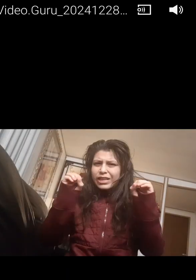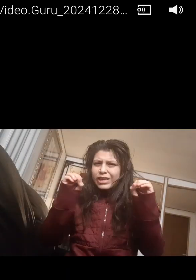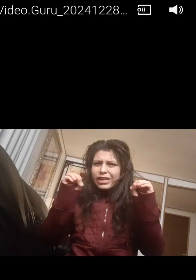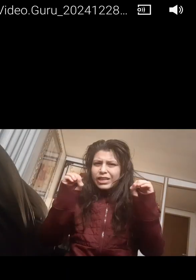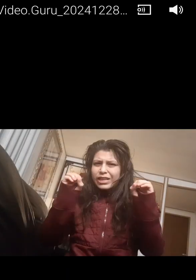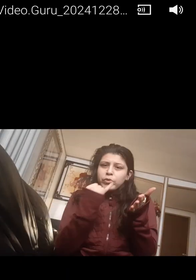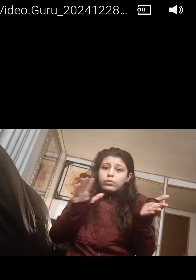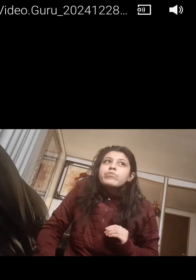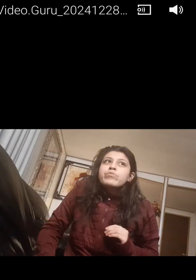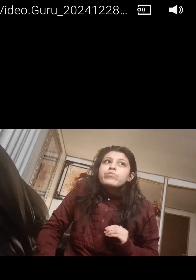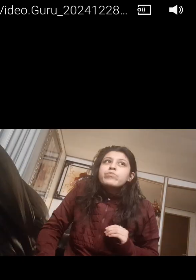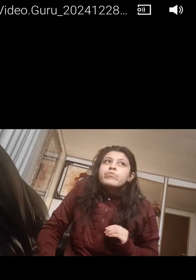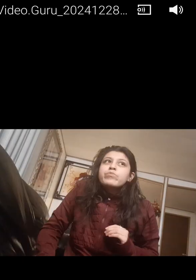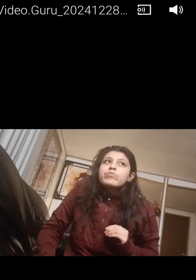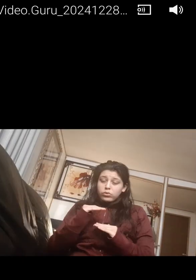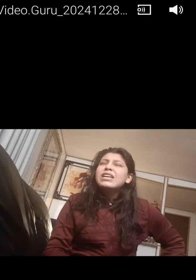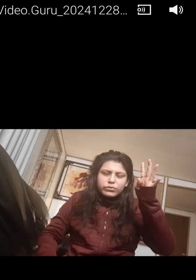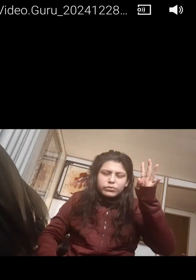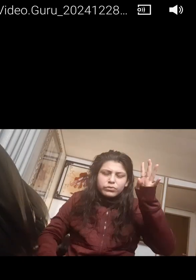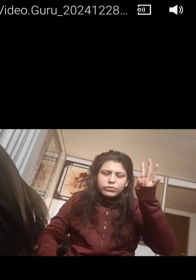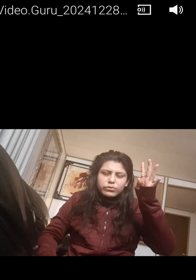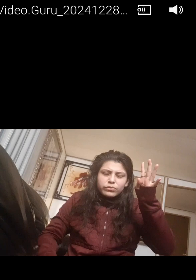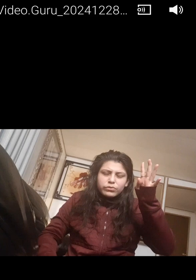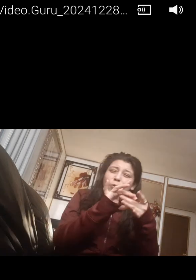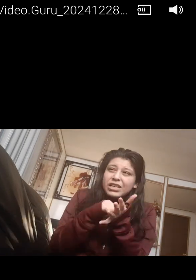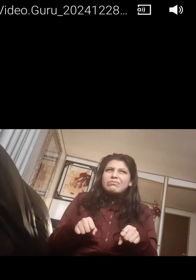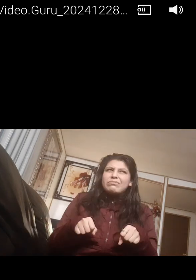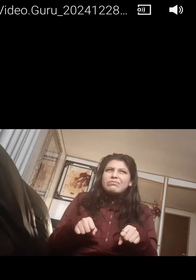and believe that it will not